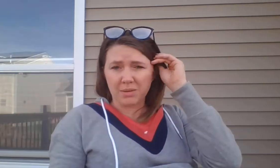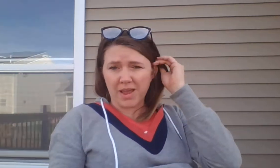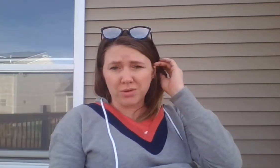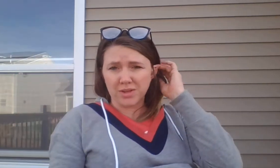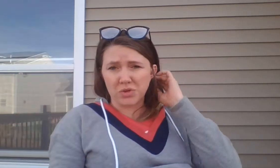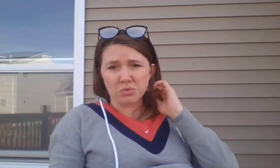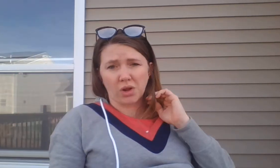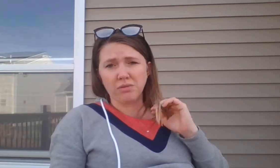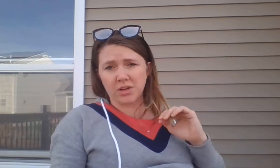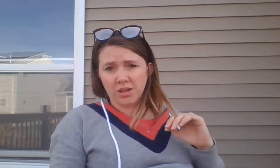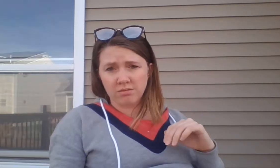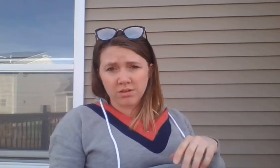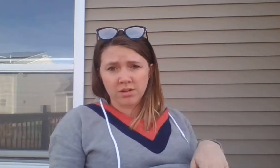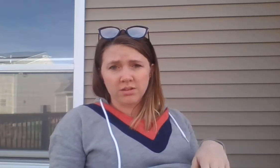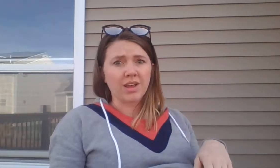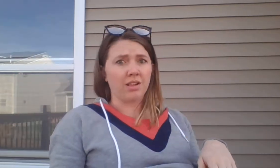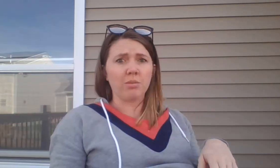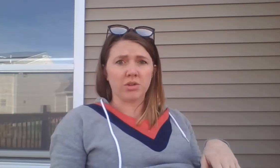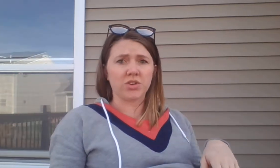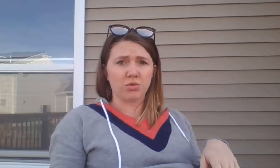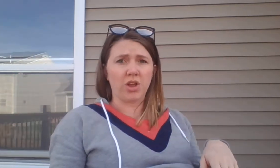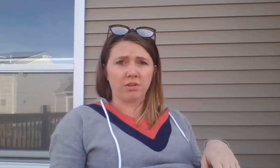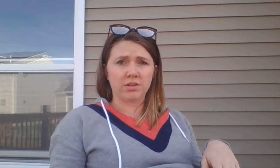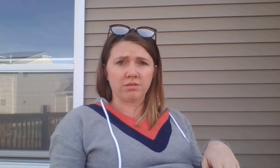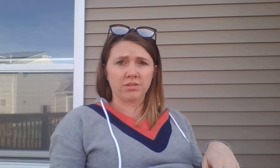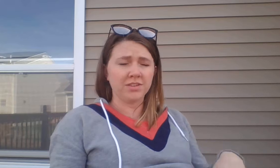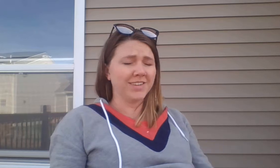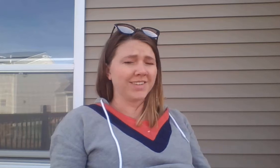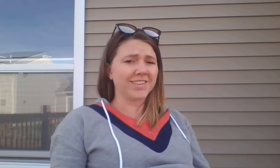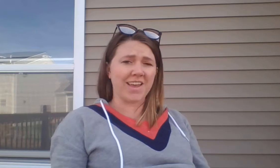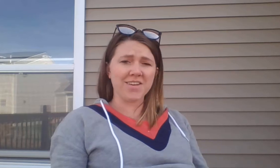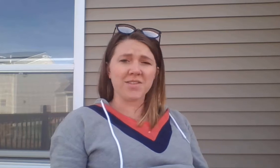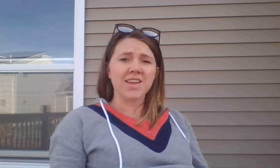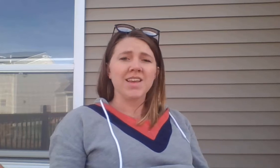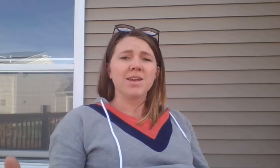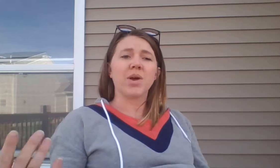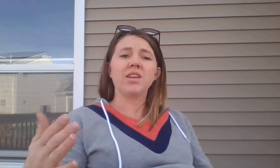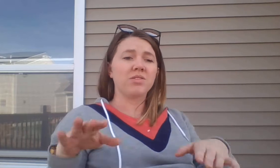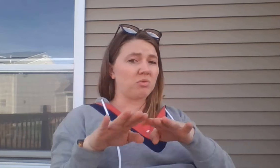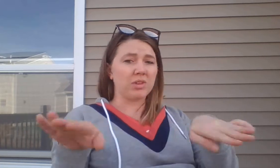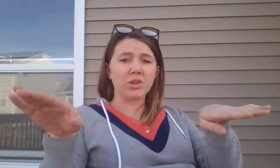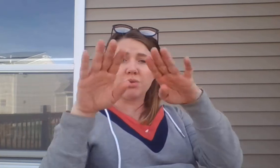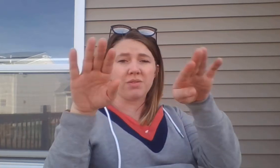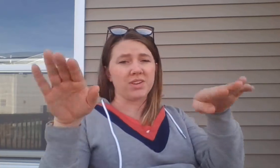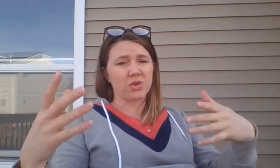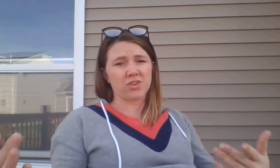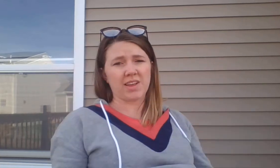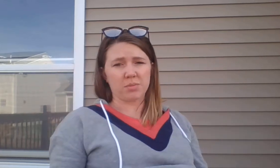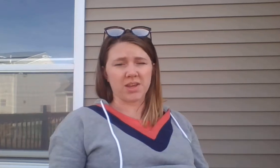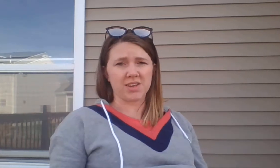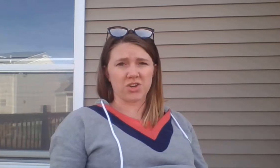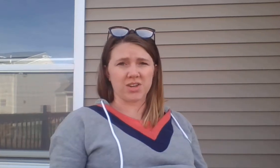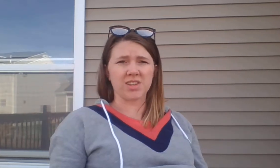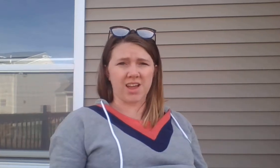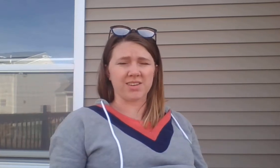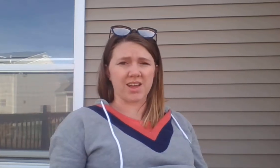saying my house has 2 shelves in it. It's got a lot more than 2 shelves. Okay? But there's really no difference. You just have to pay attention to the